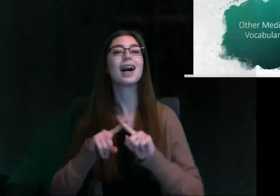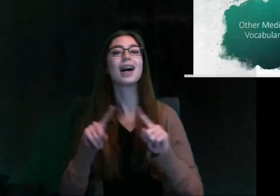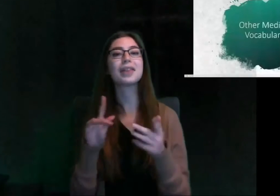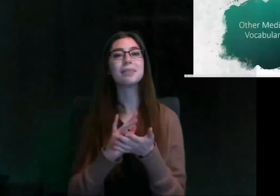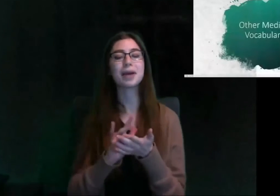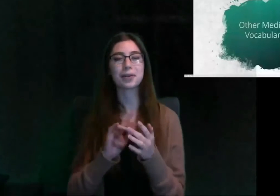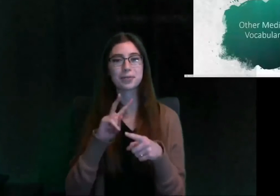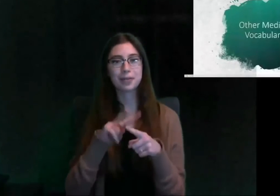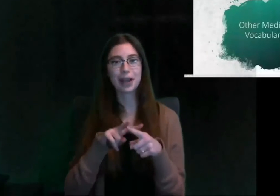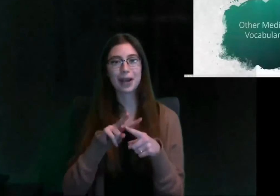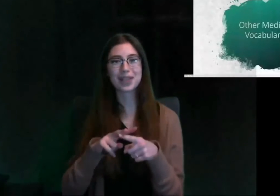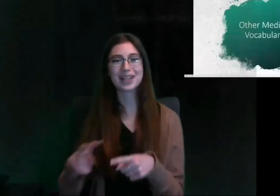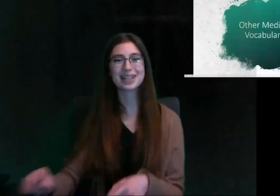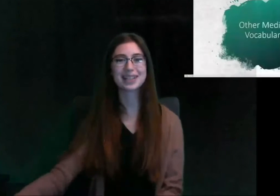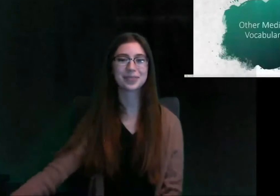Other medical vocabulary.